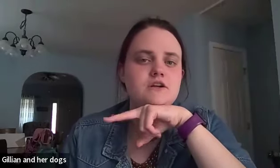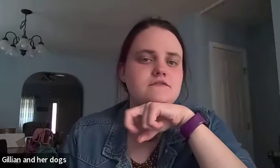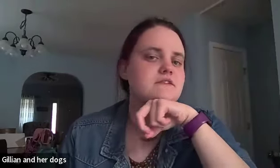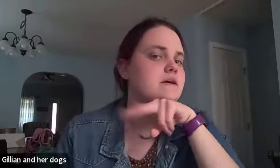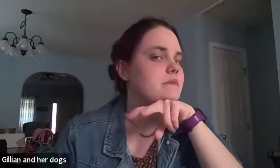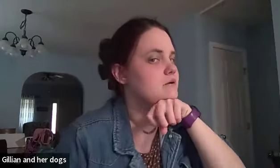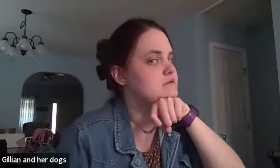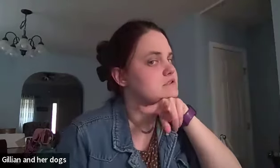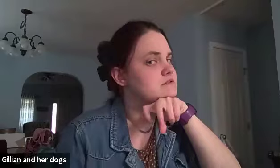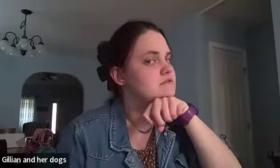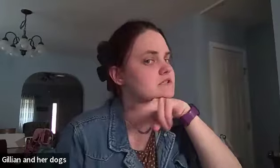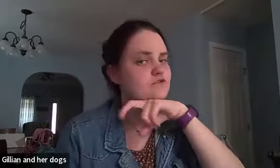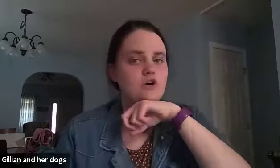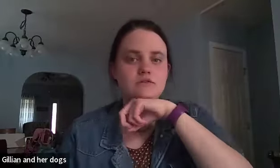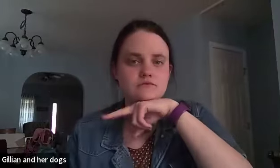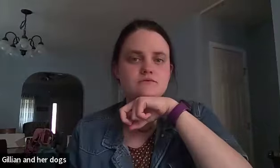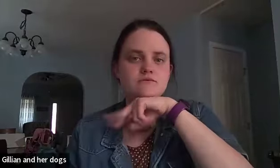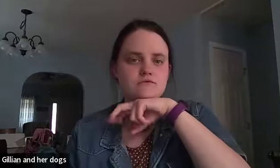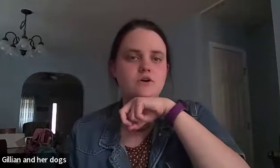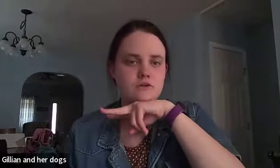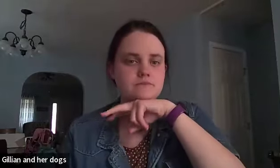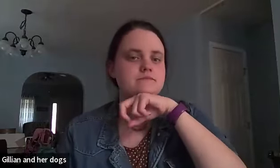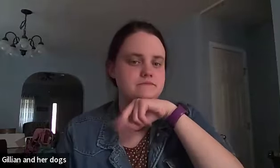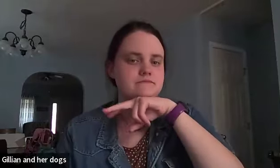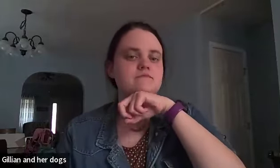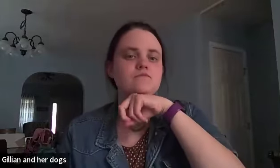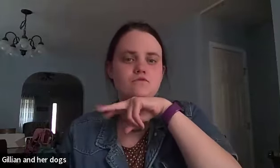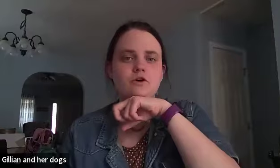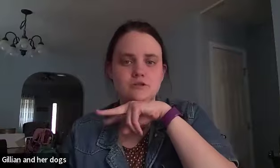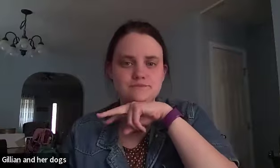going to flick them out. Frog, frog, frog.